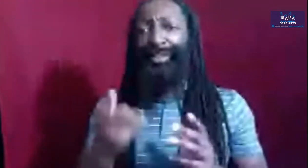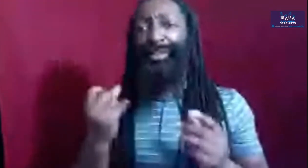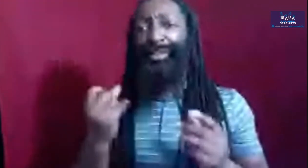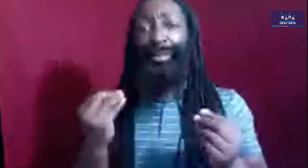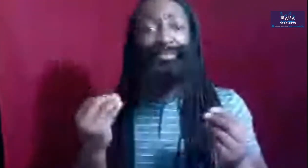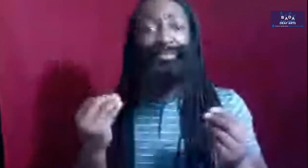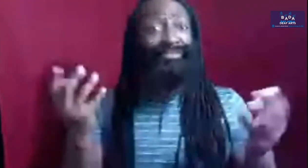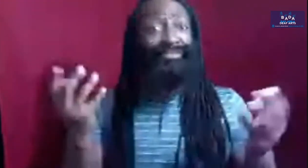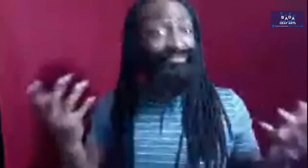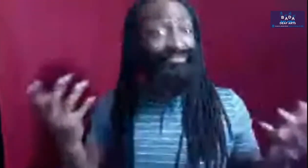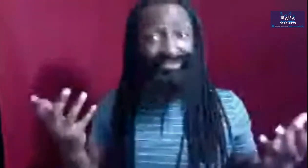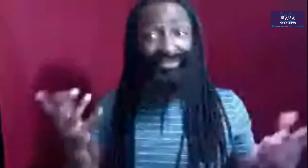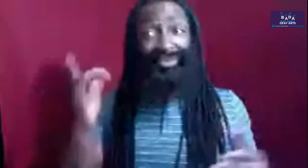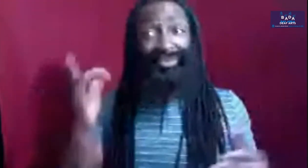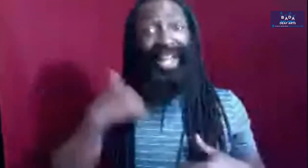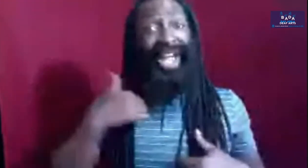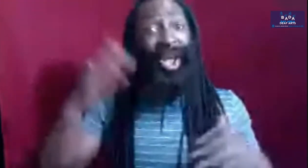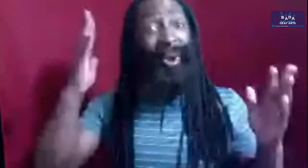a beautiful deaf art.